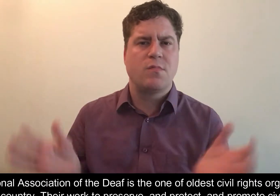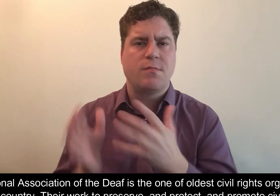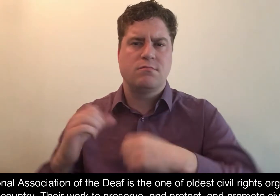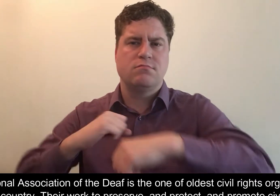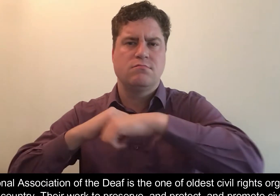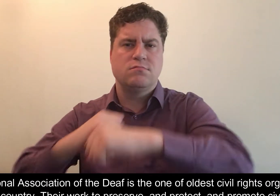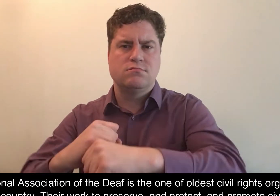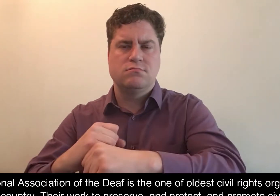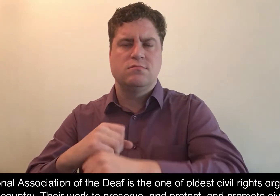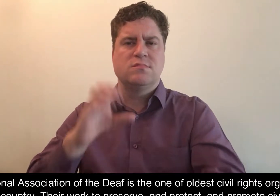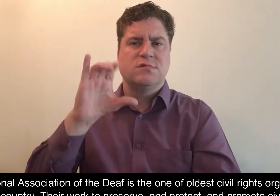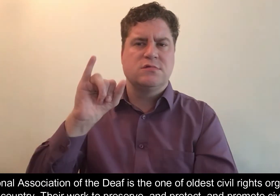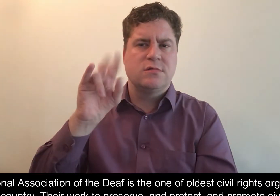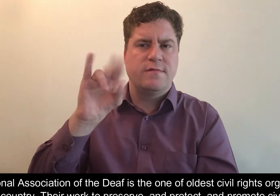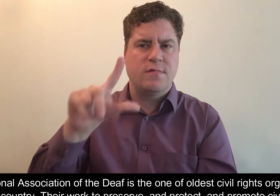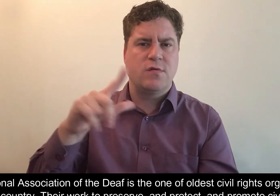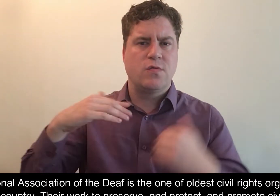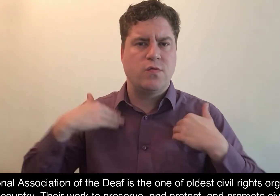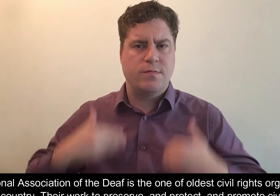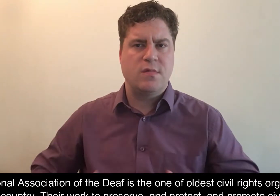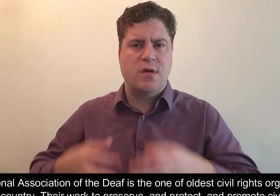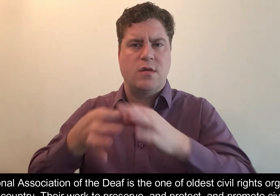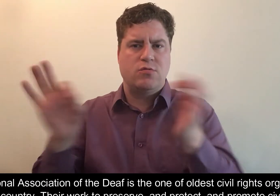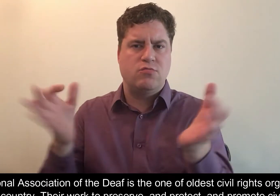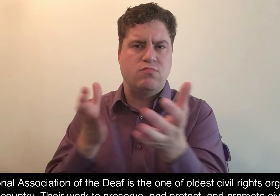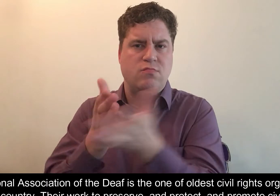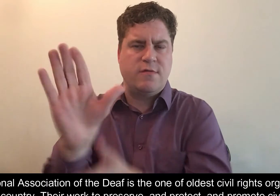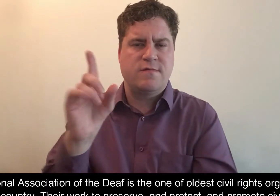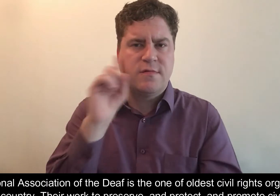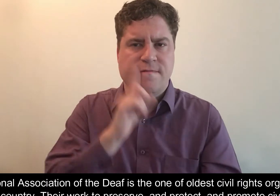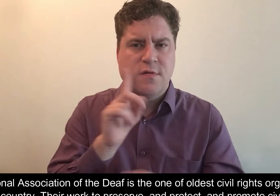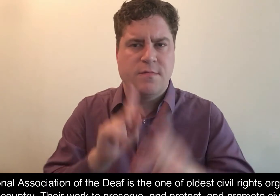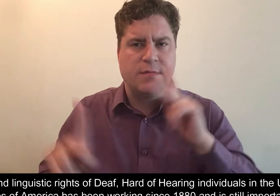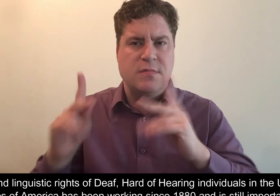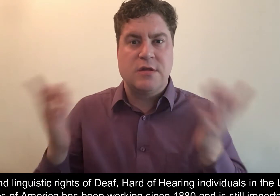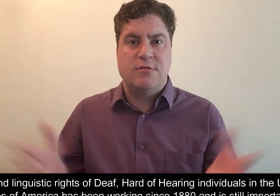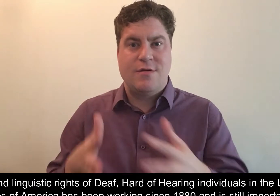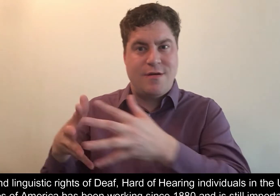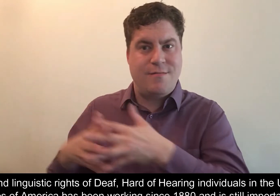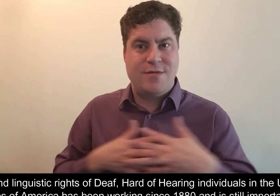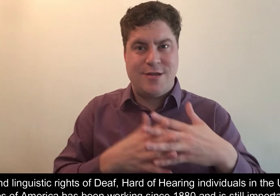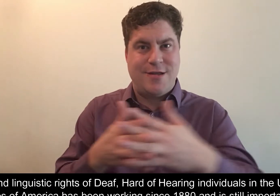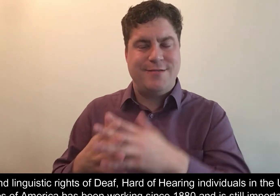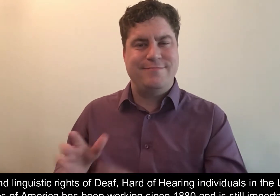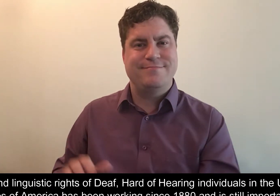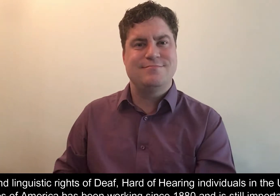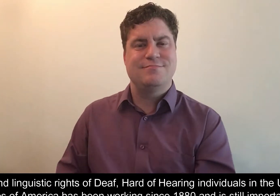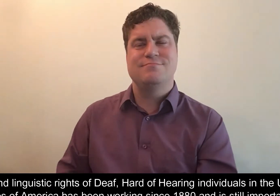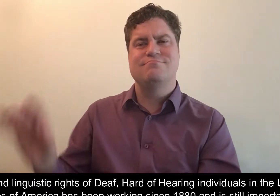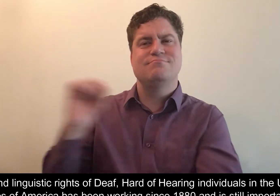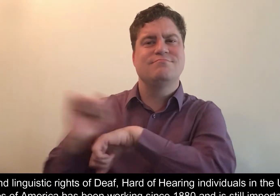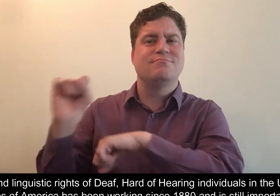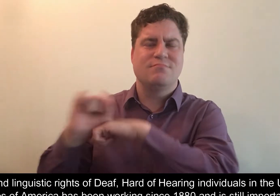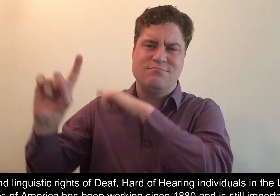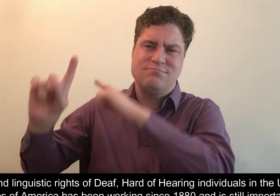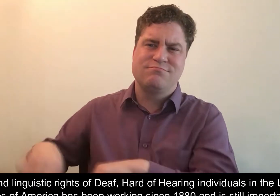there? To protect the civil, human, and language rights of the deaf people here in